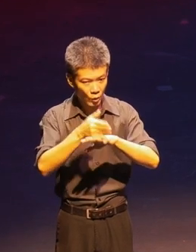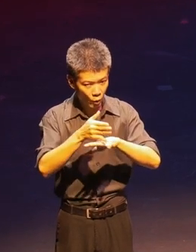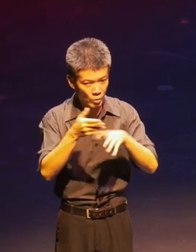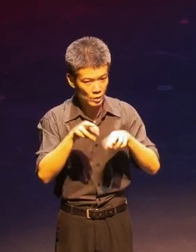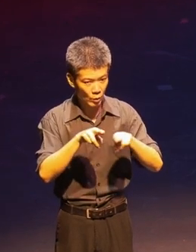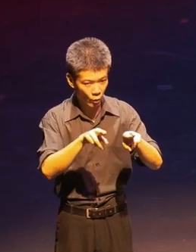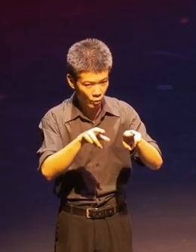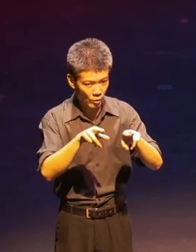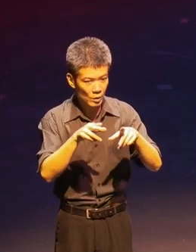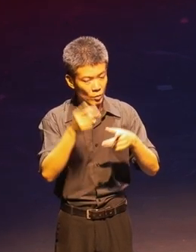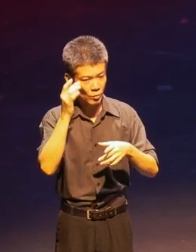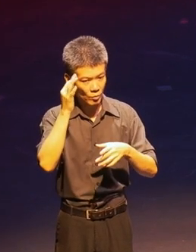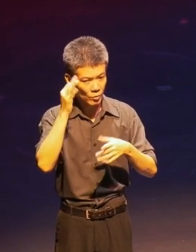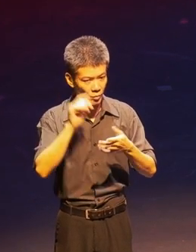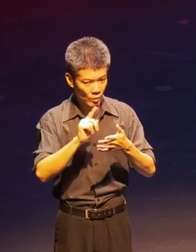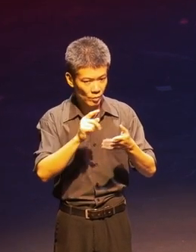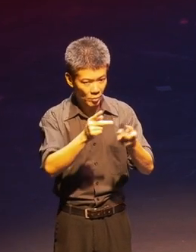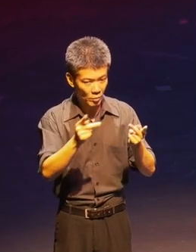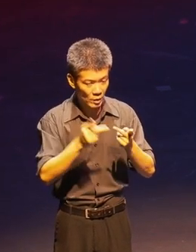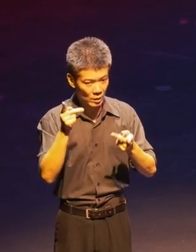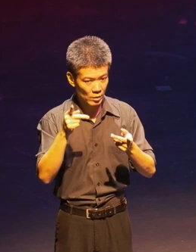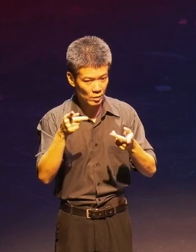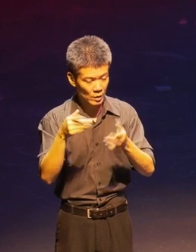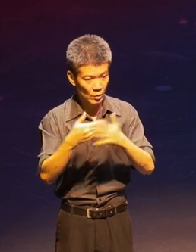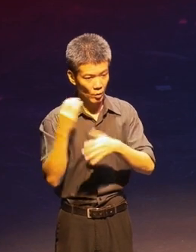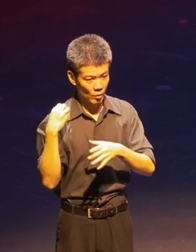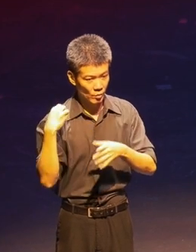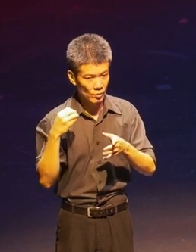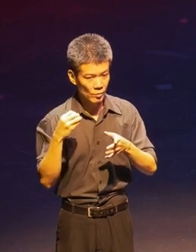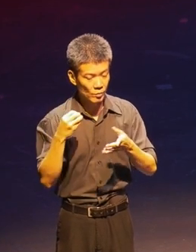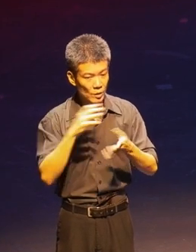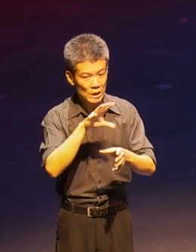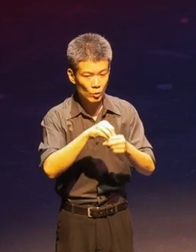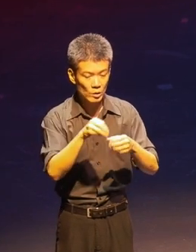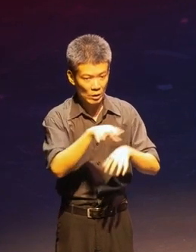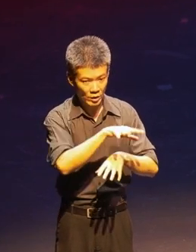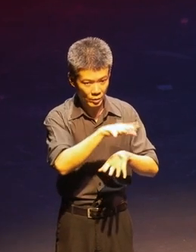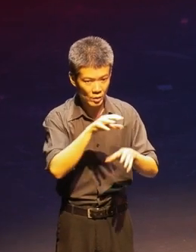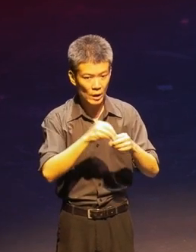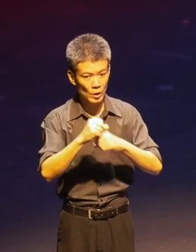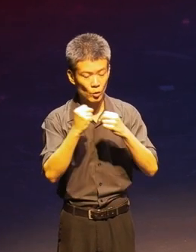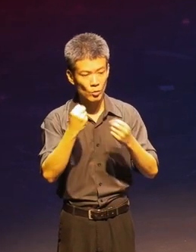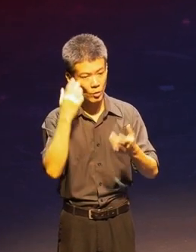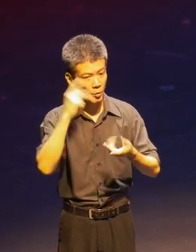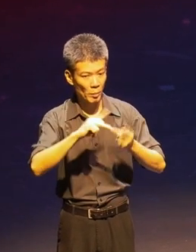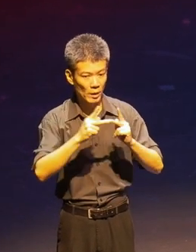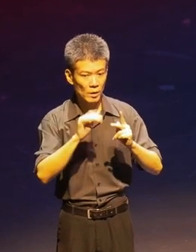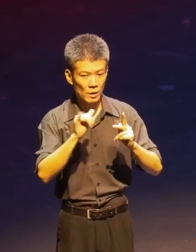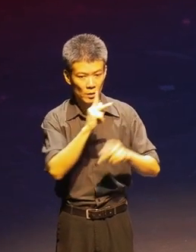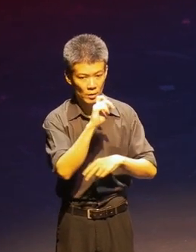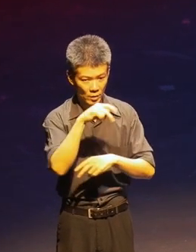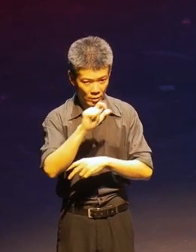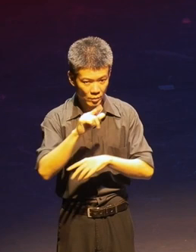road from where we are today, is a testament of this. With the vision of an inclusive space and the strong support of partners like Capital